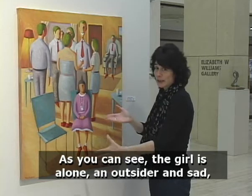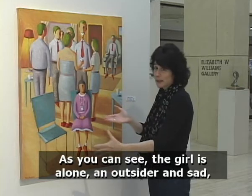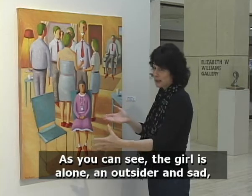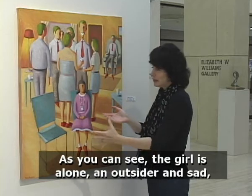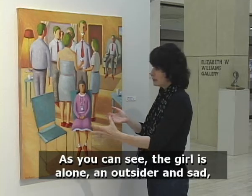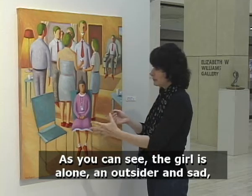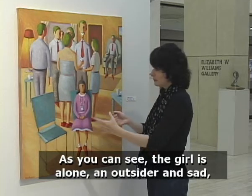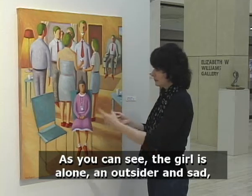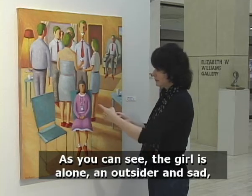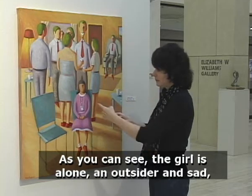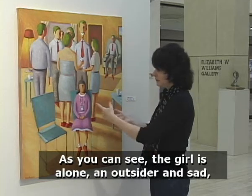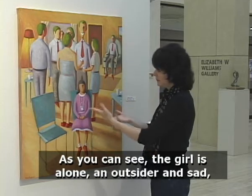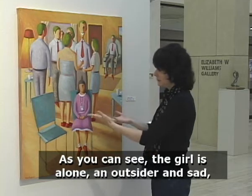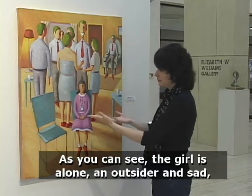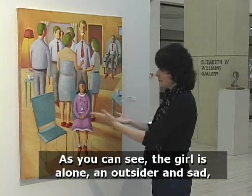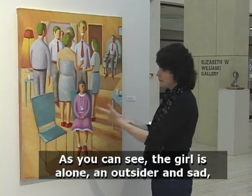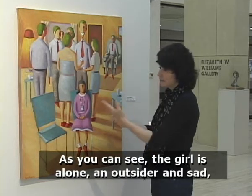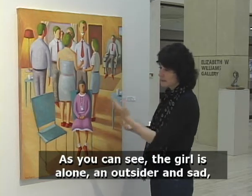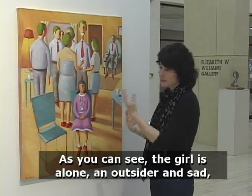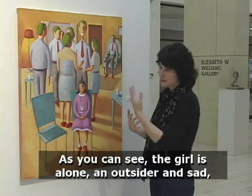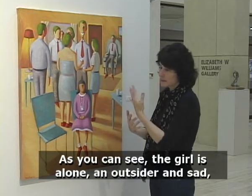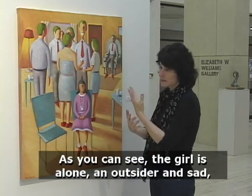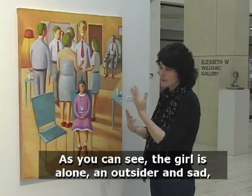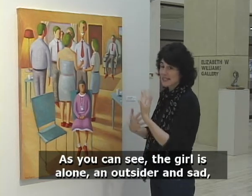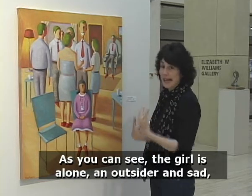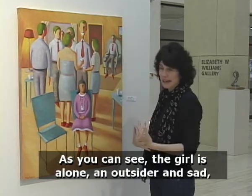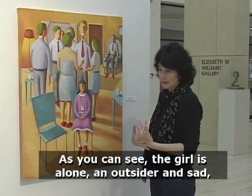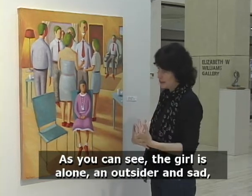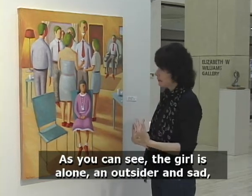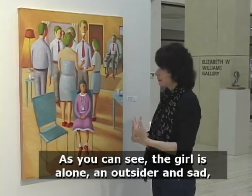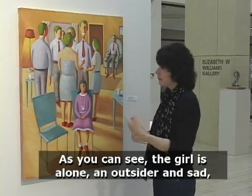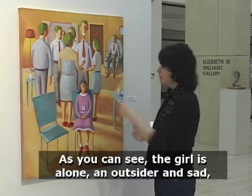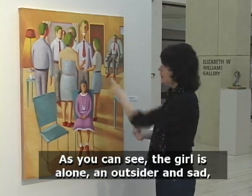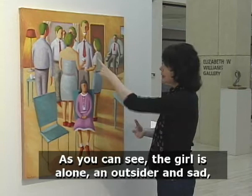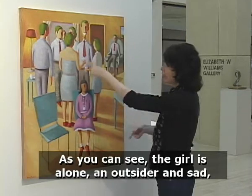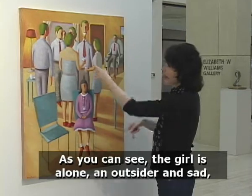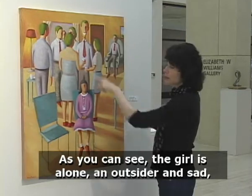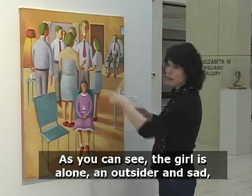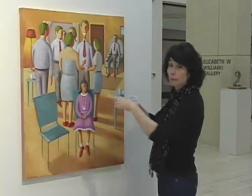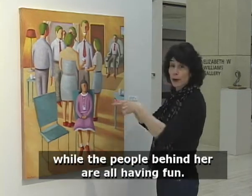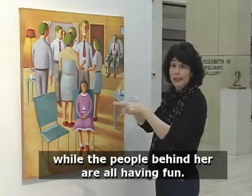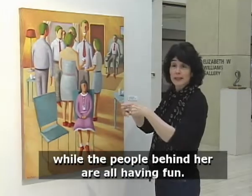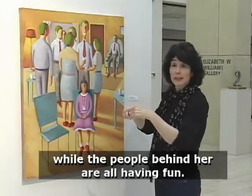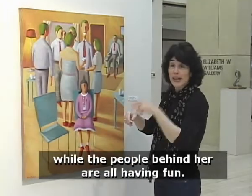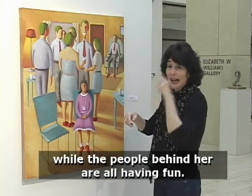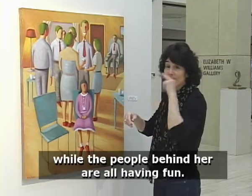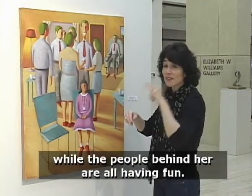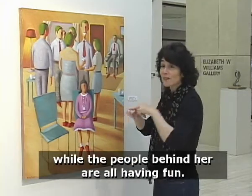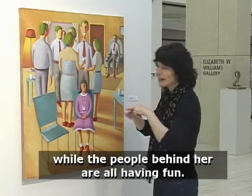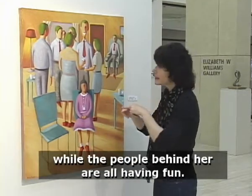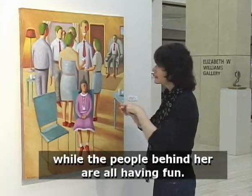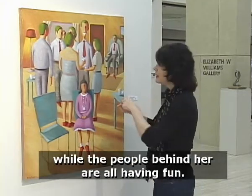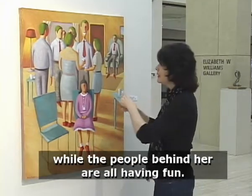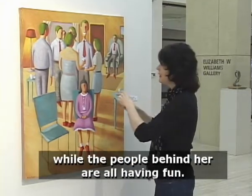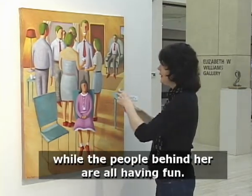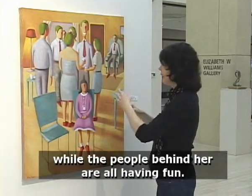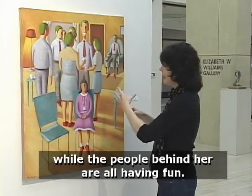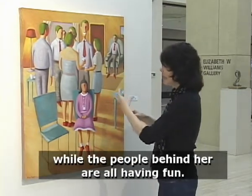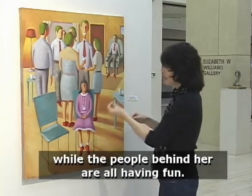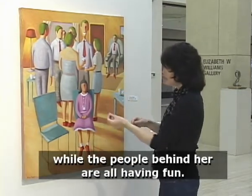an outsider, and sad, while the people behind her are all